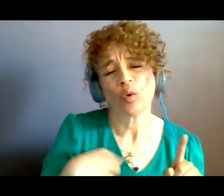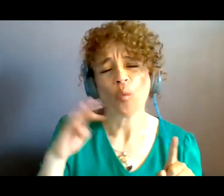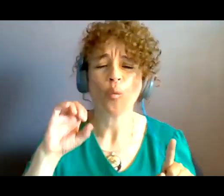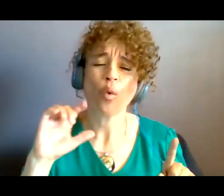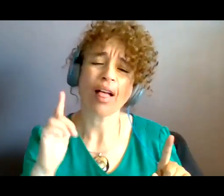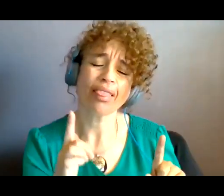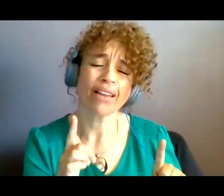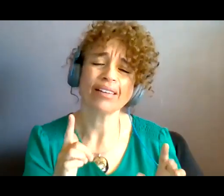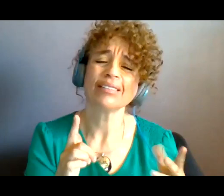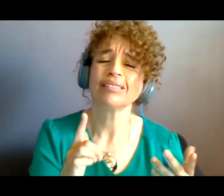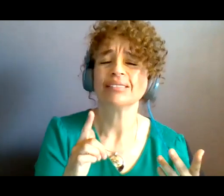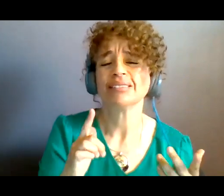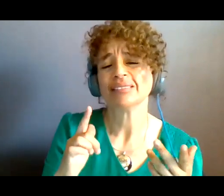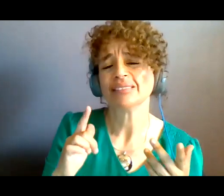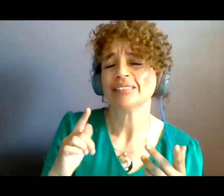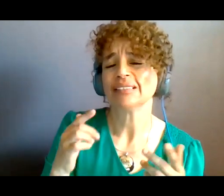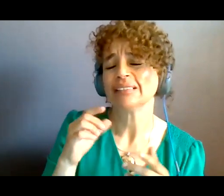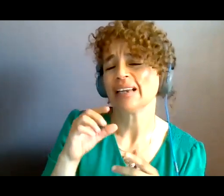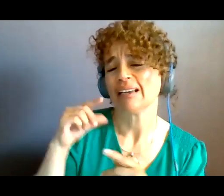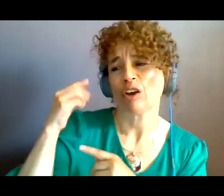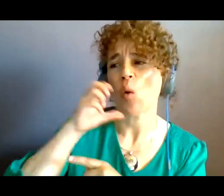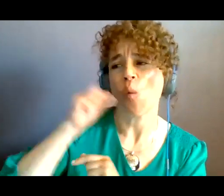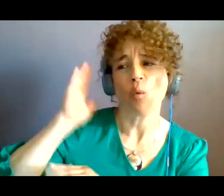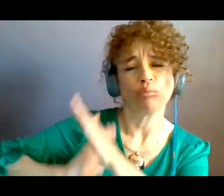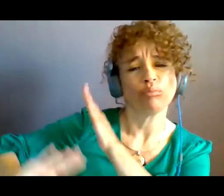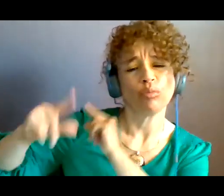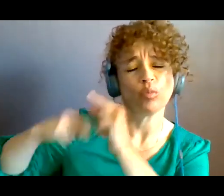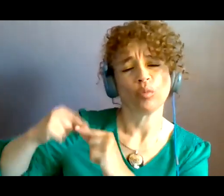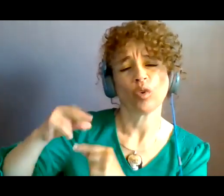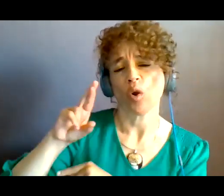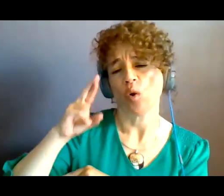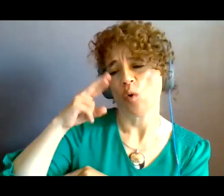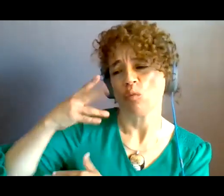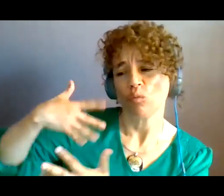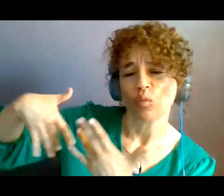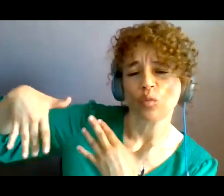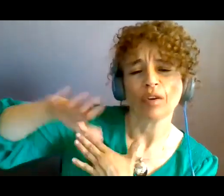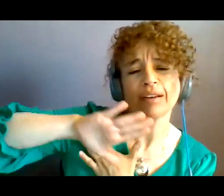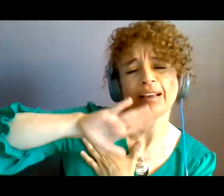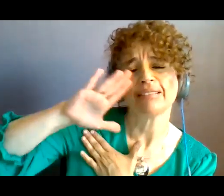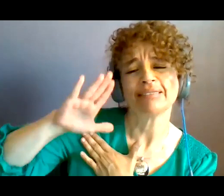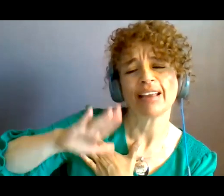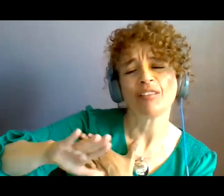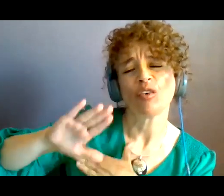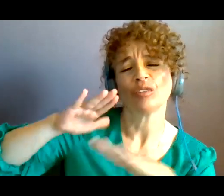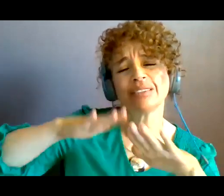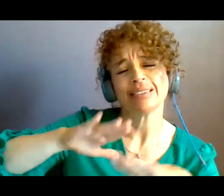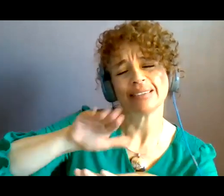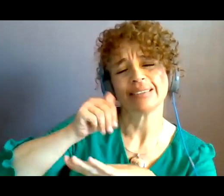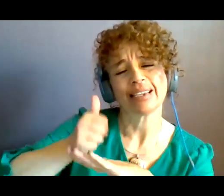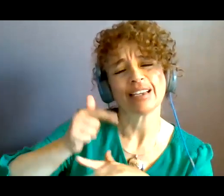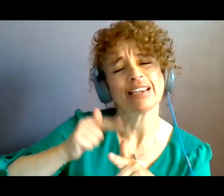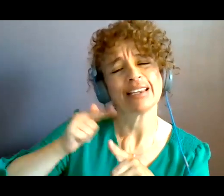"Well, in ancient times, people roamed around and they never settled. But then